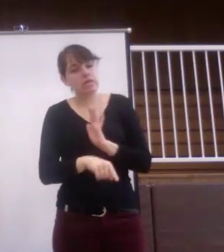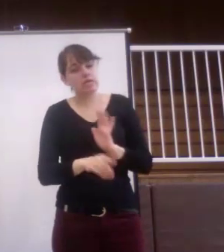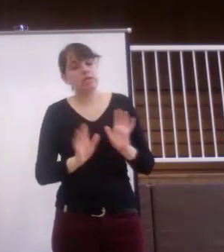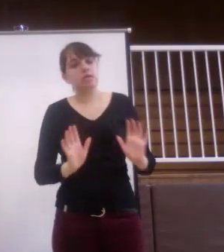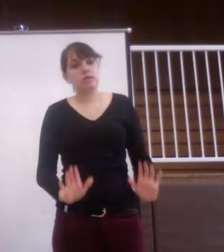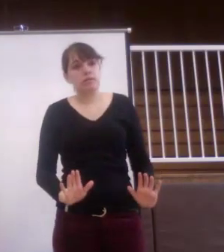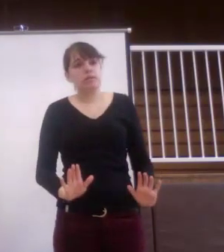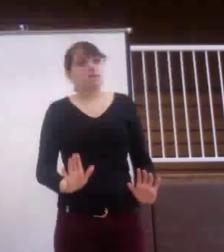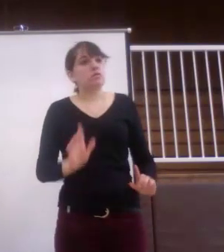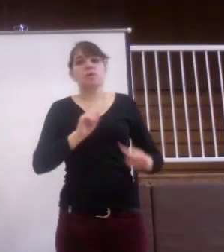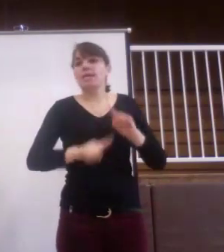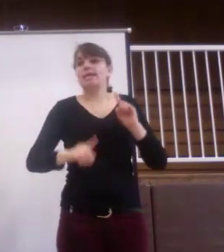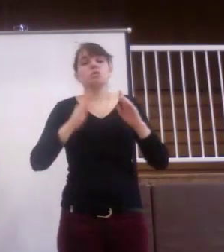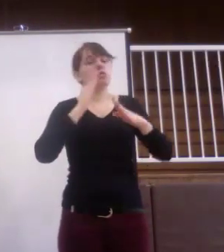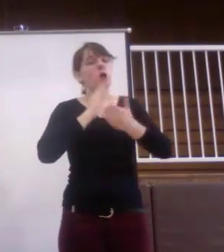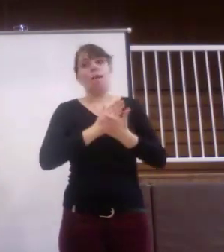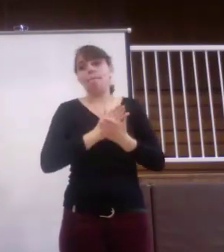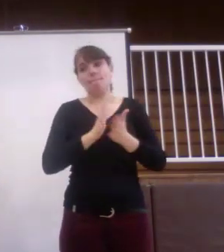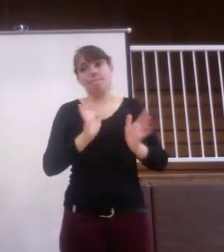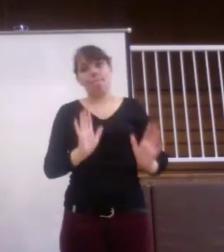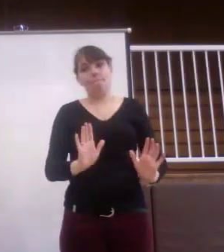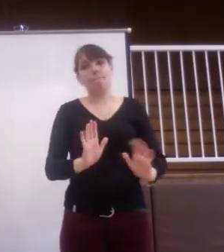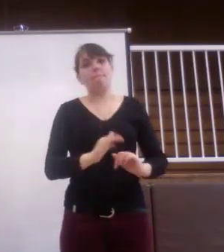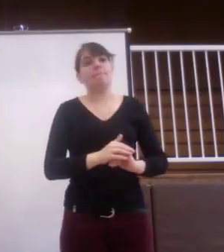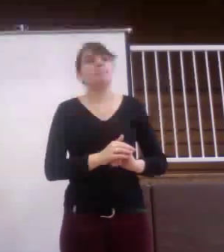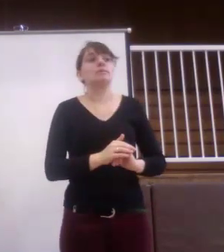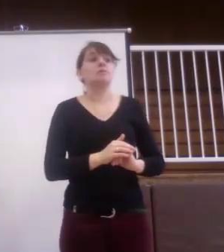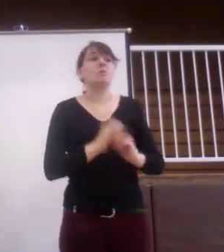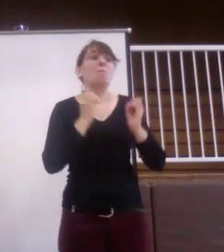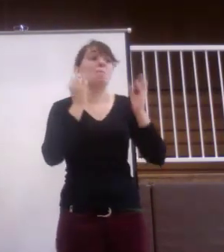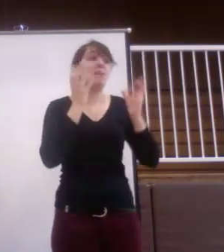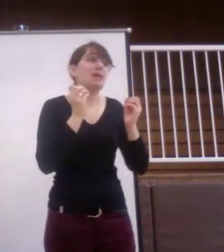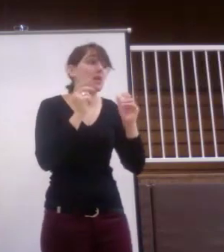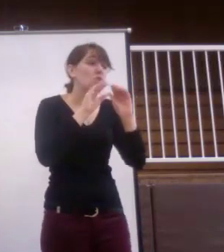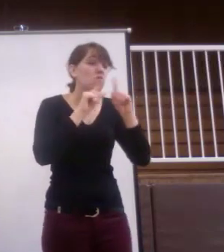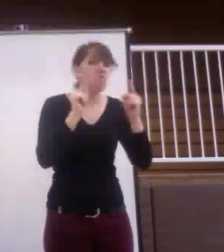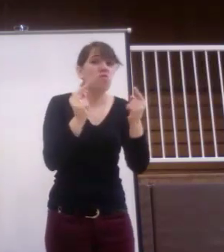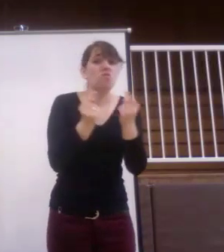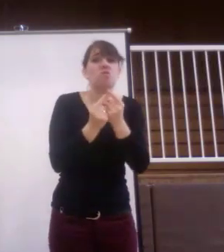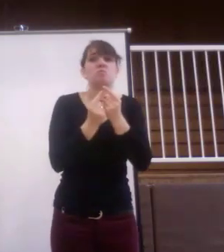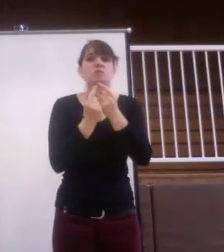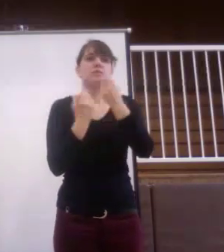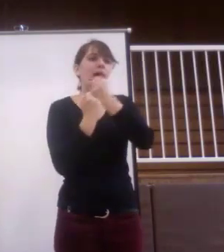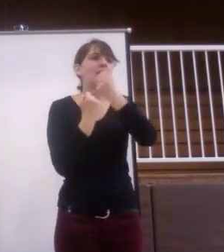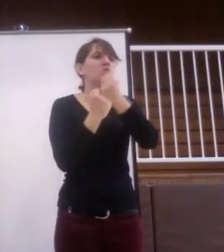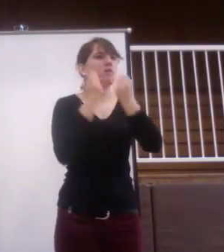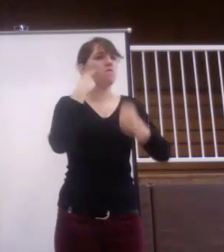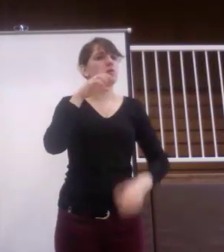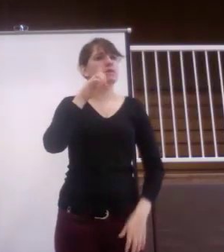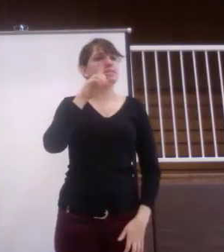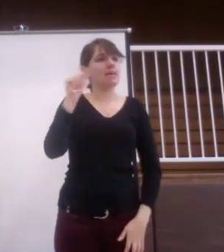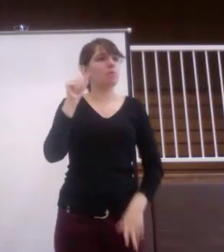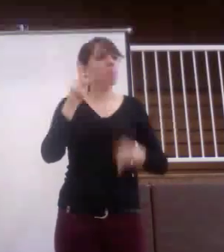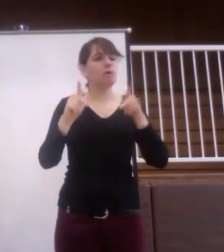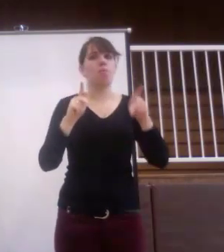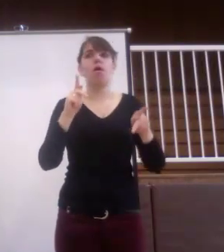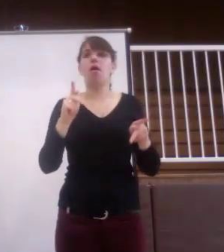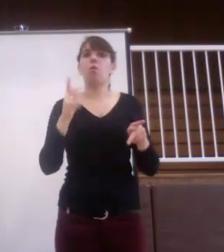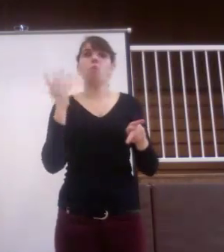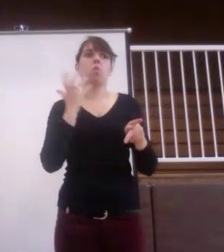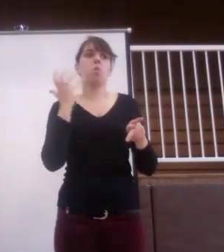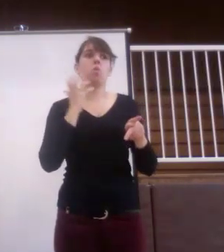This is an important issue for many advocacy groups that advocate for disabled people,